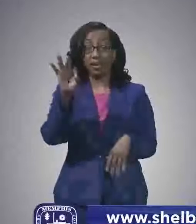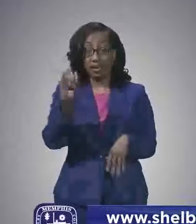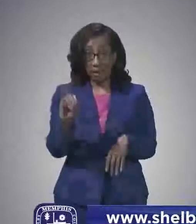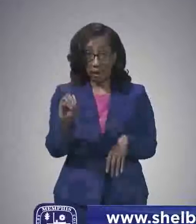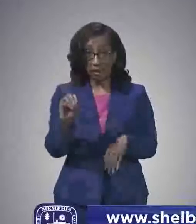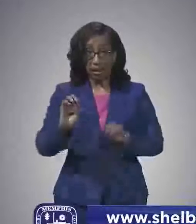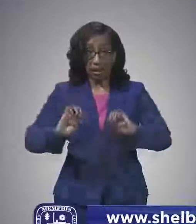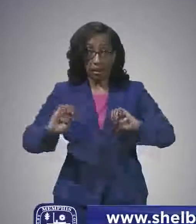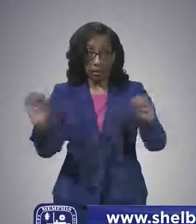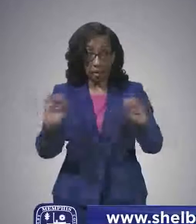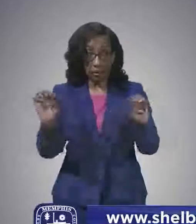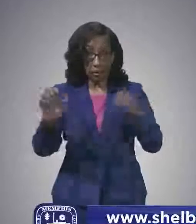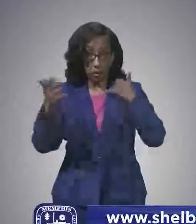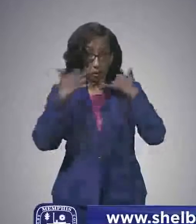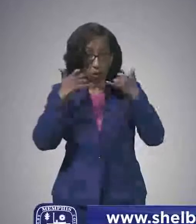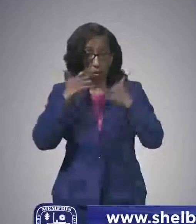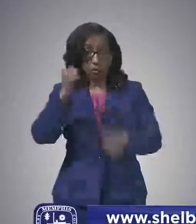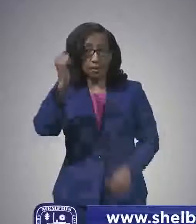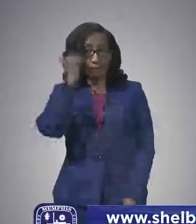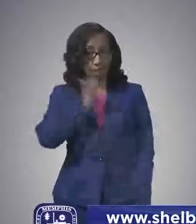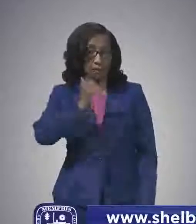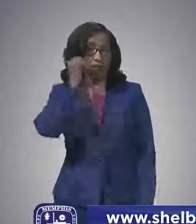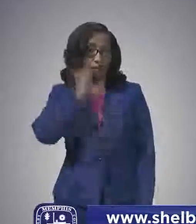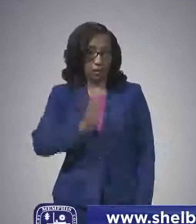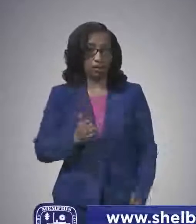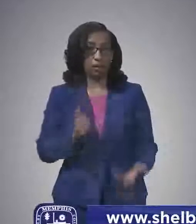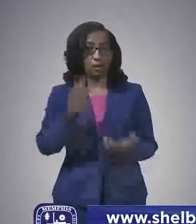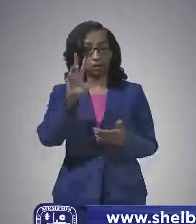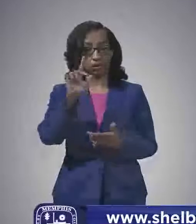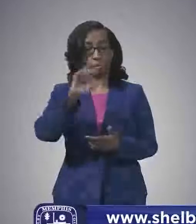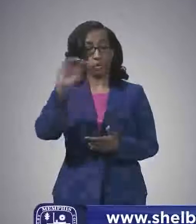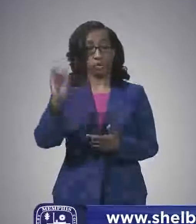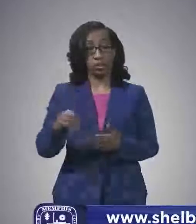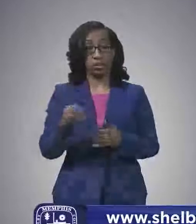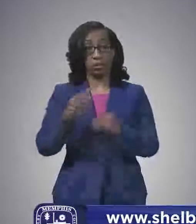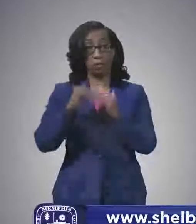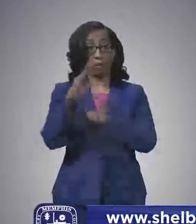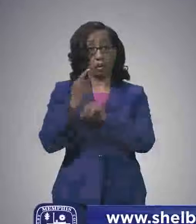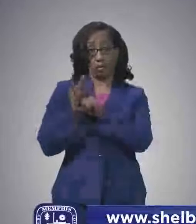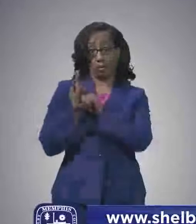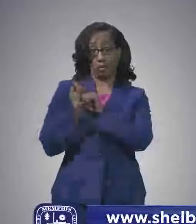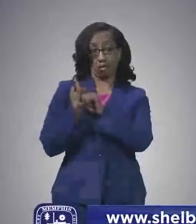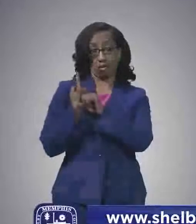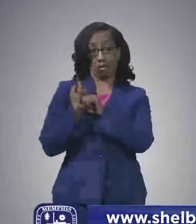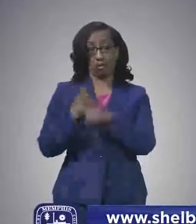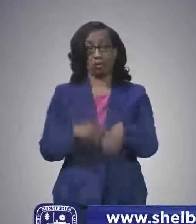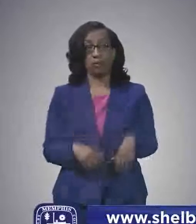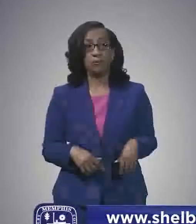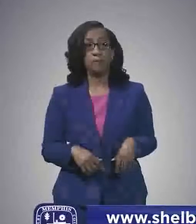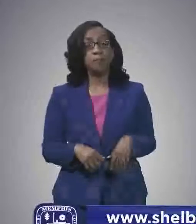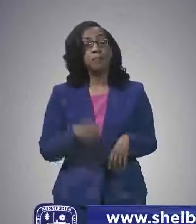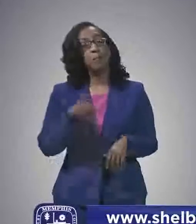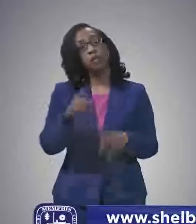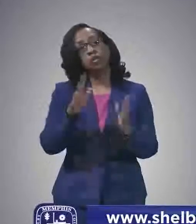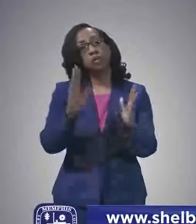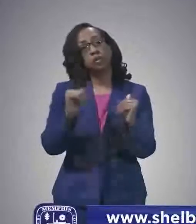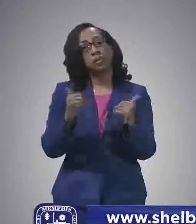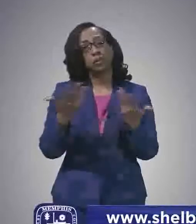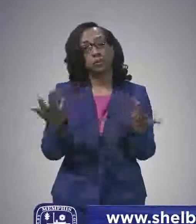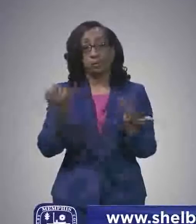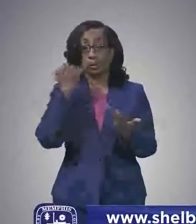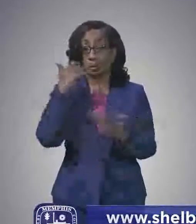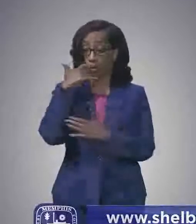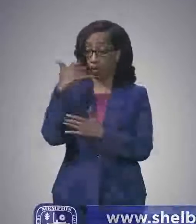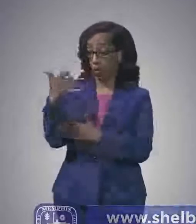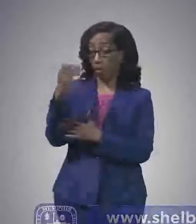emergency EMS calls, 23% more than last year. So what you can expect, if you call